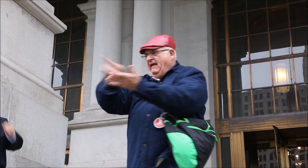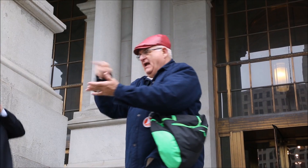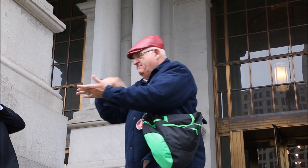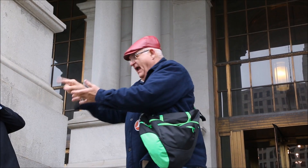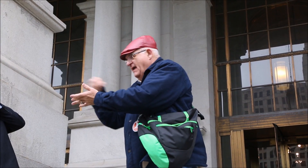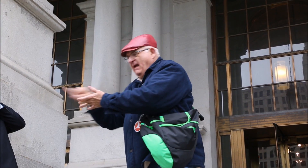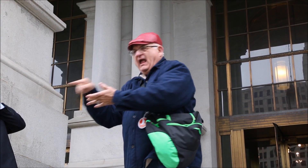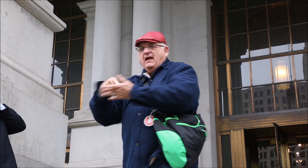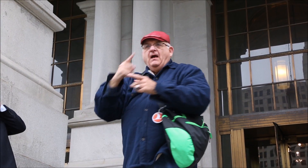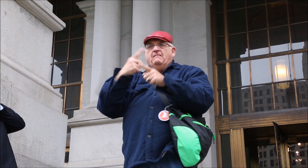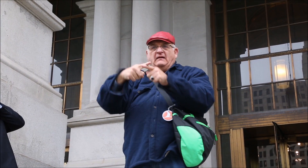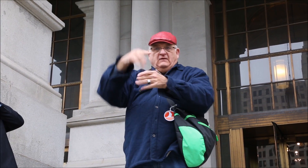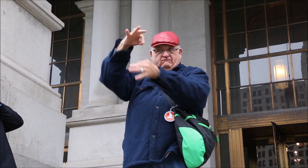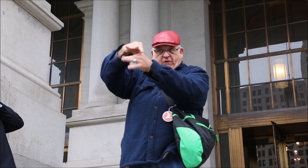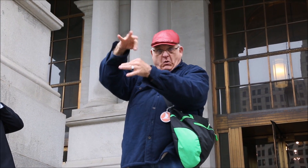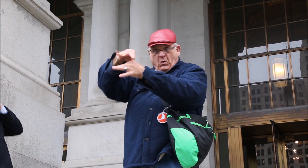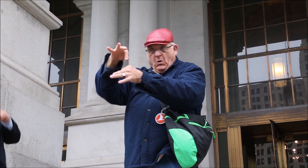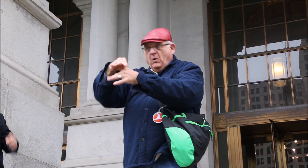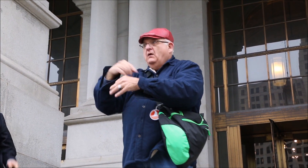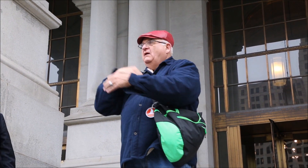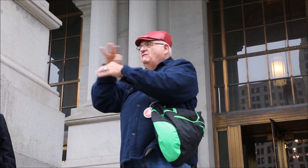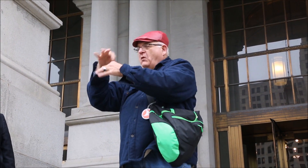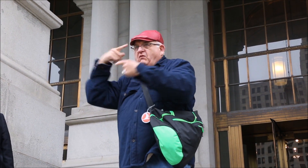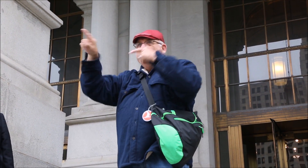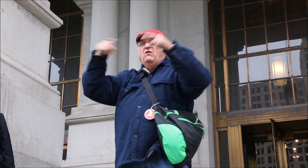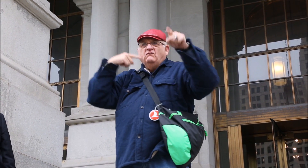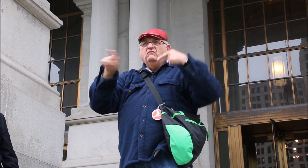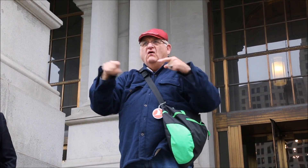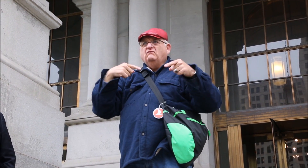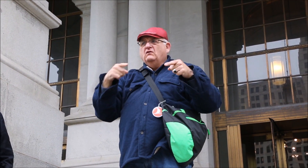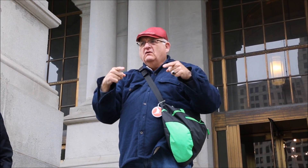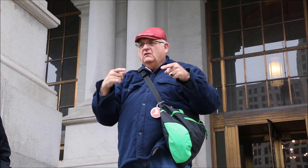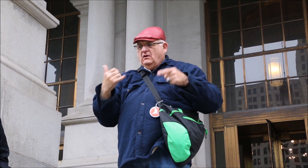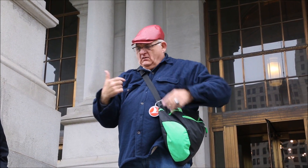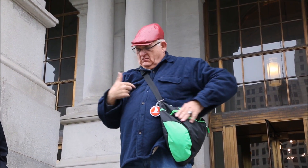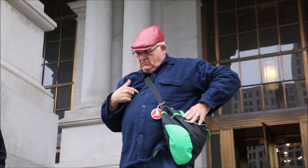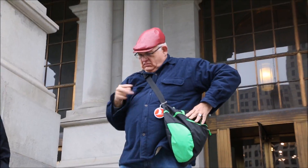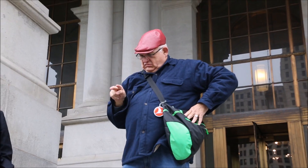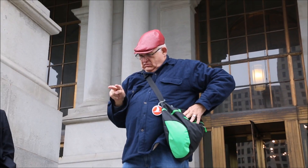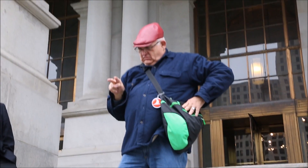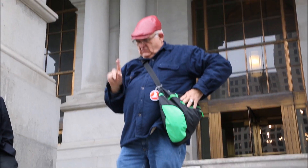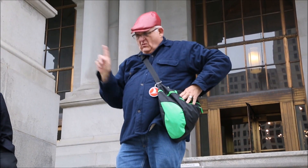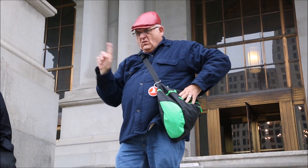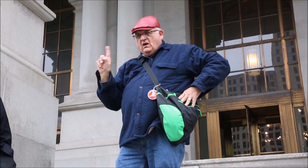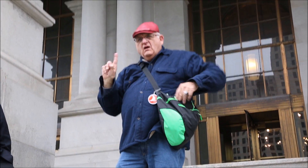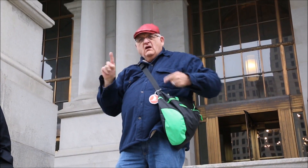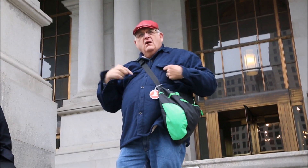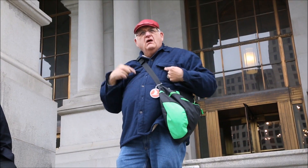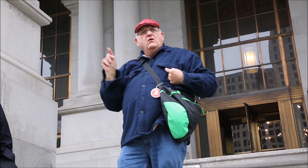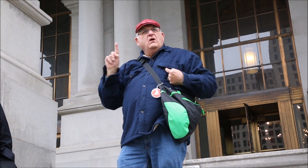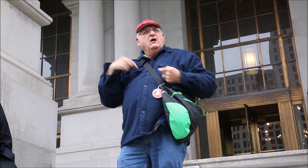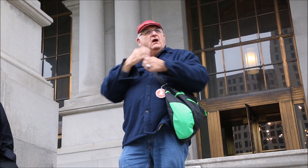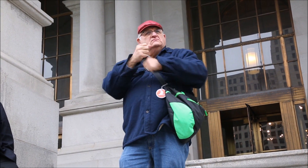Yeah. And to get a bonus and get commission. And I knew nothing about this. I just kept working,